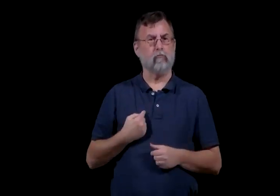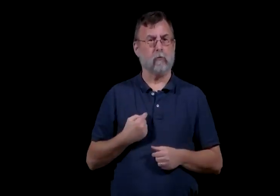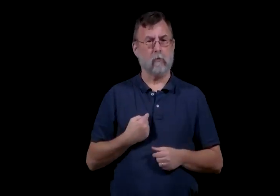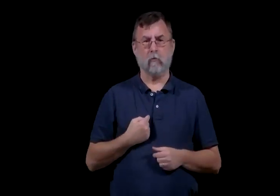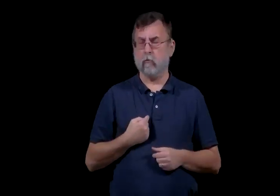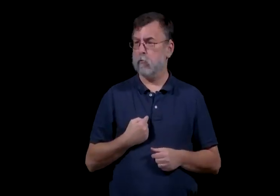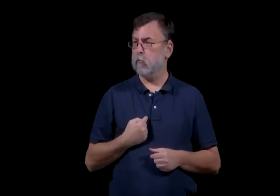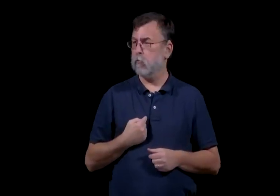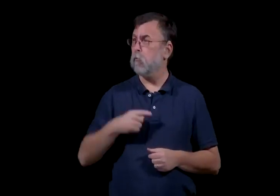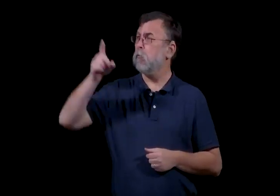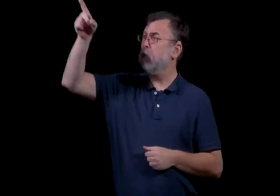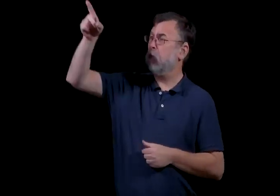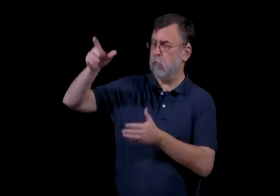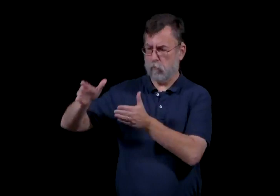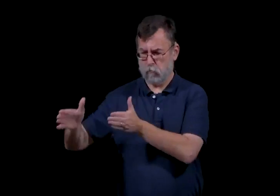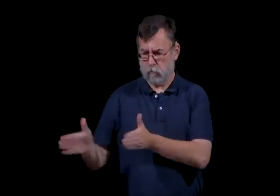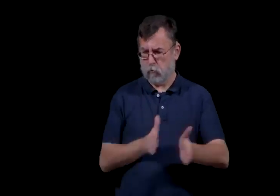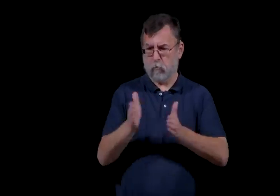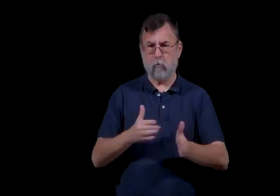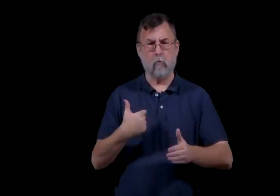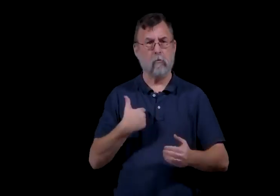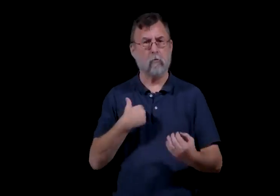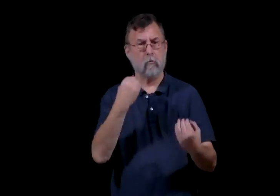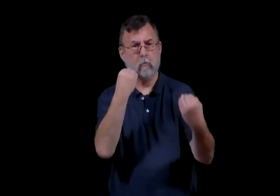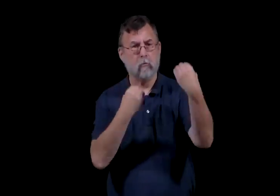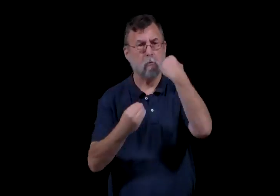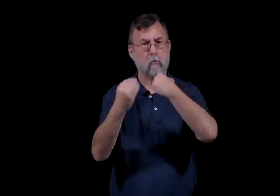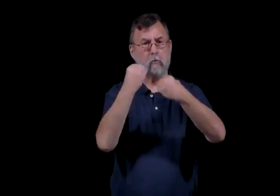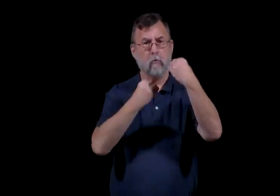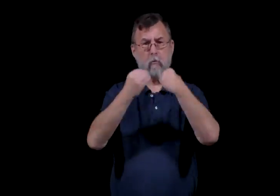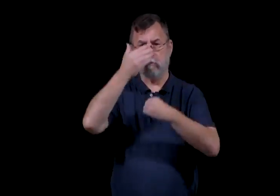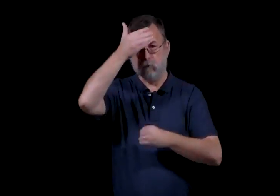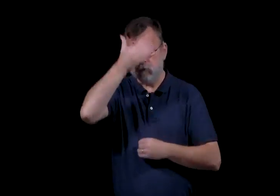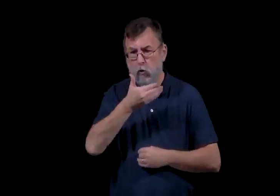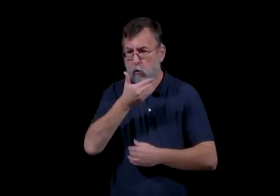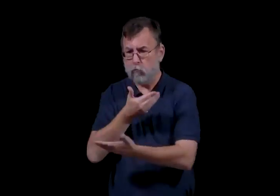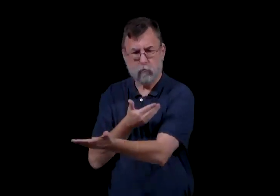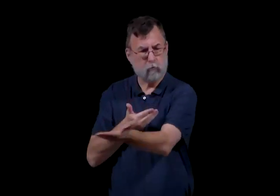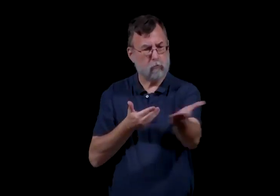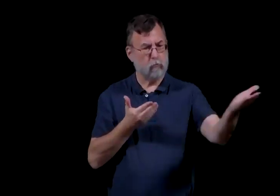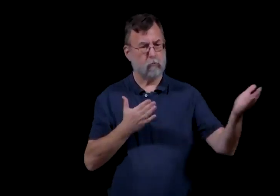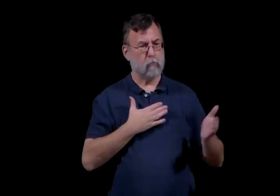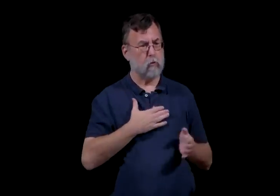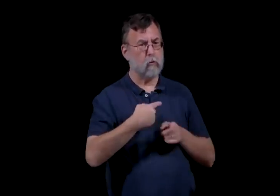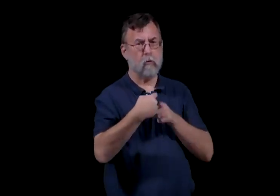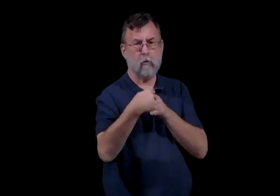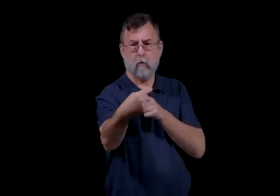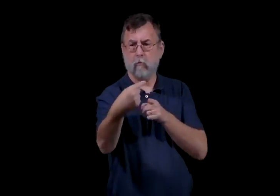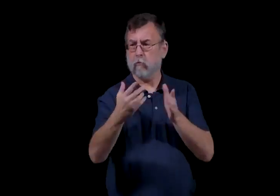and your staff comfort me. You prepare a meal for me in front of my